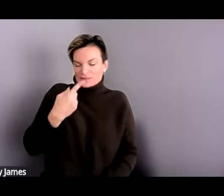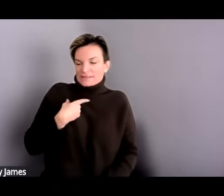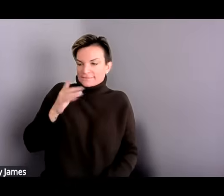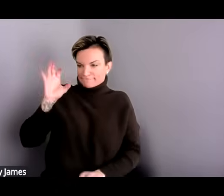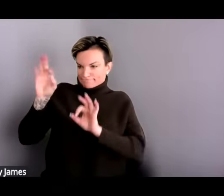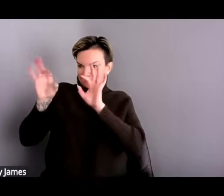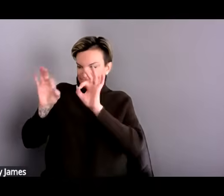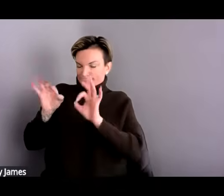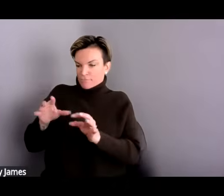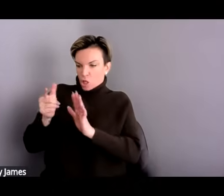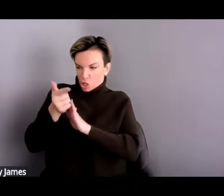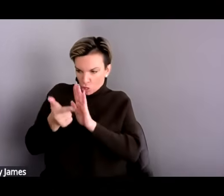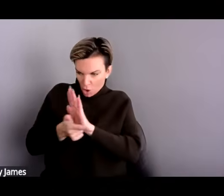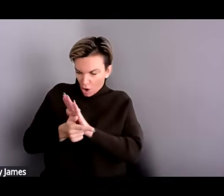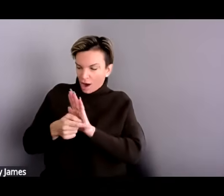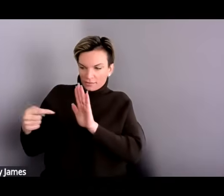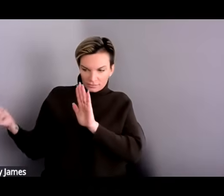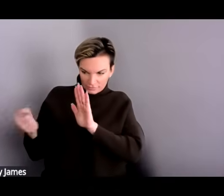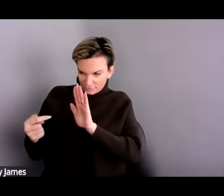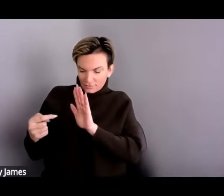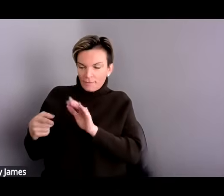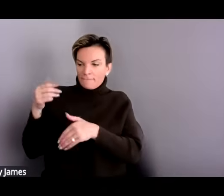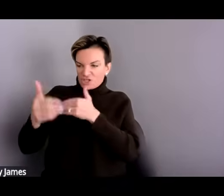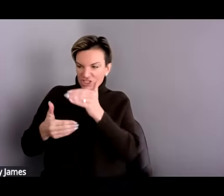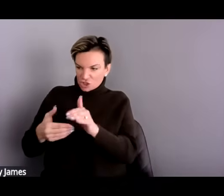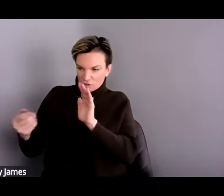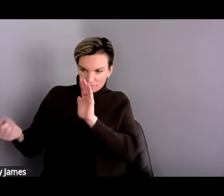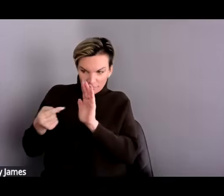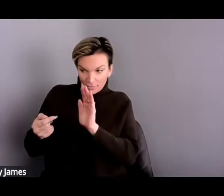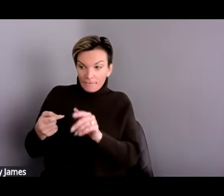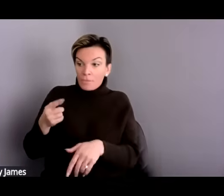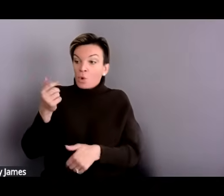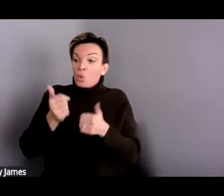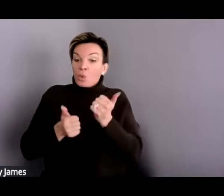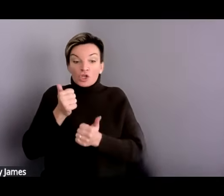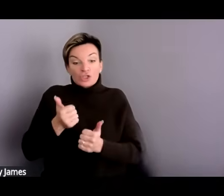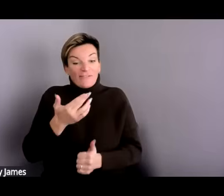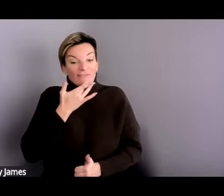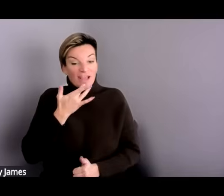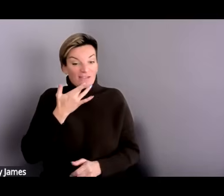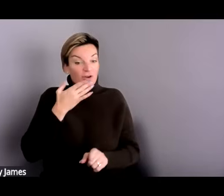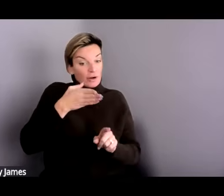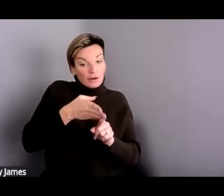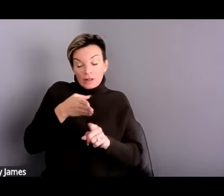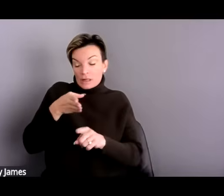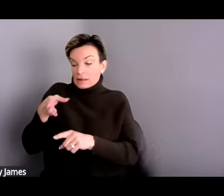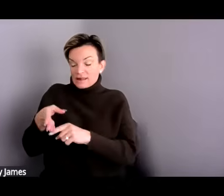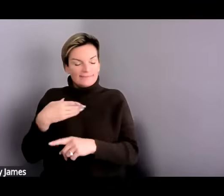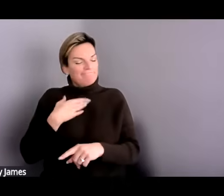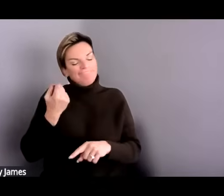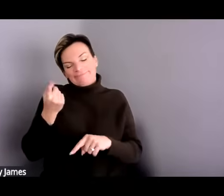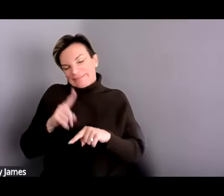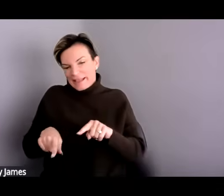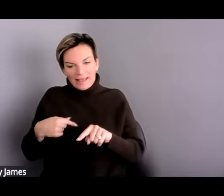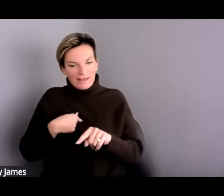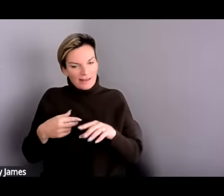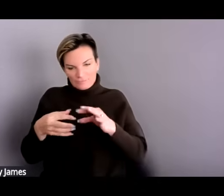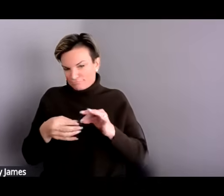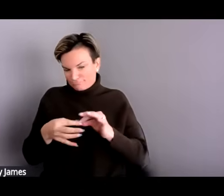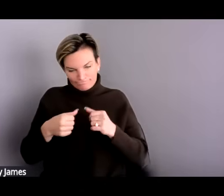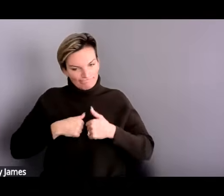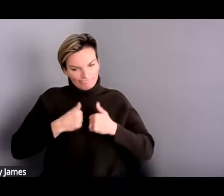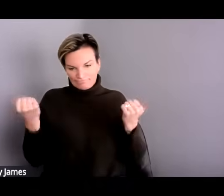can't advocate for specific policy one way or the other. So if